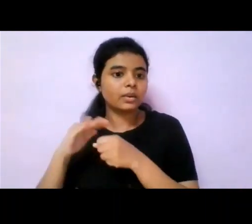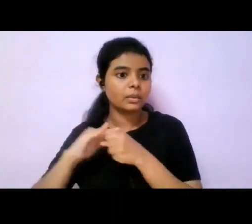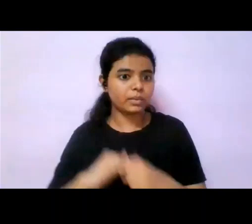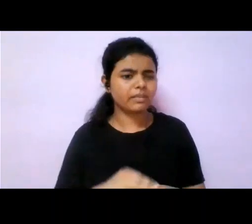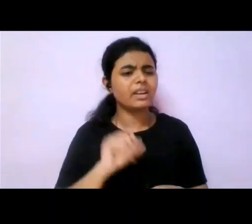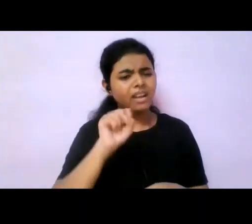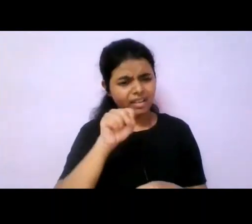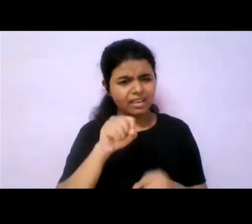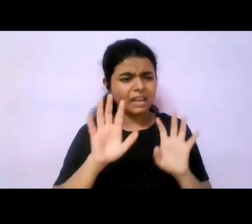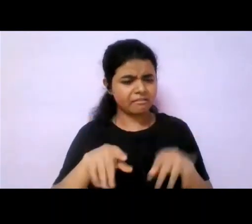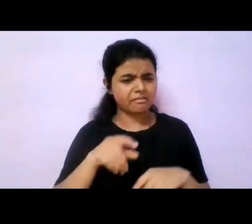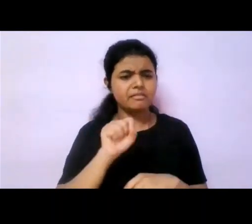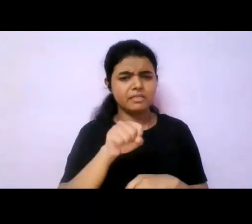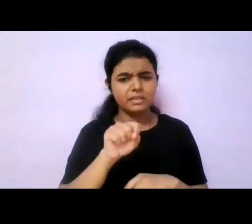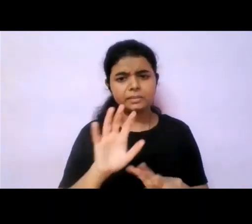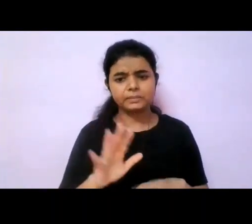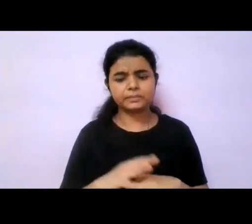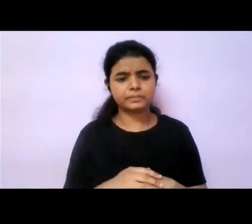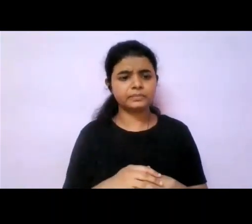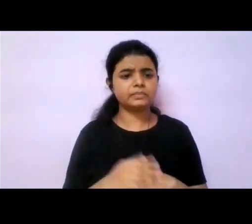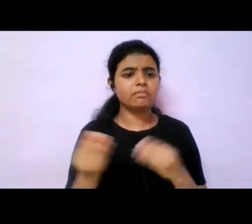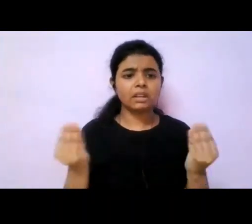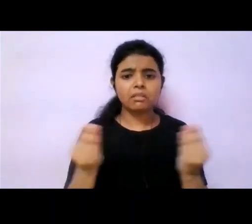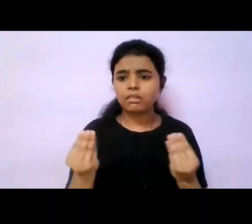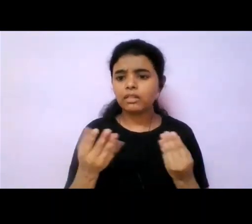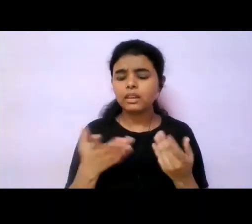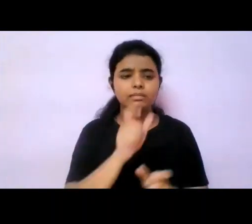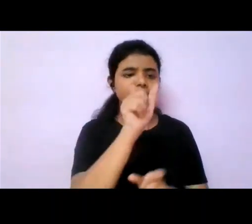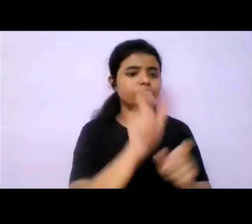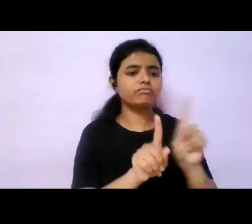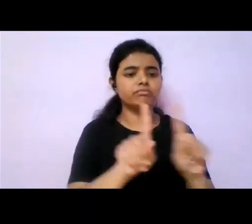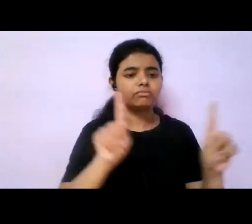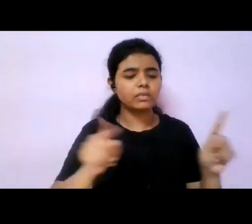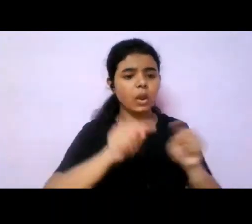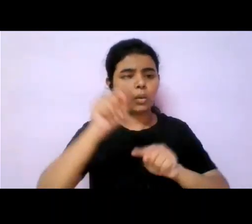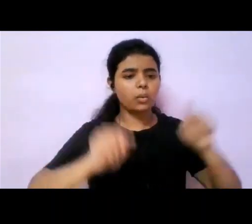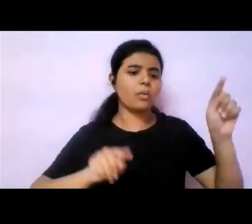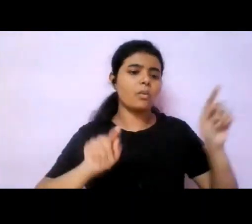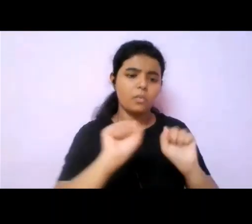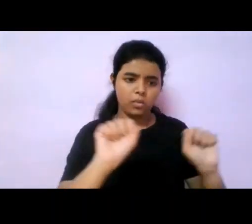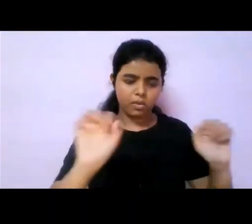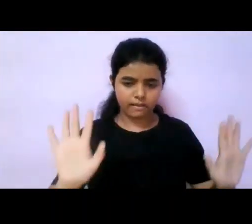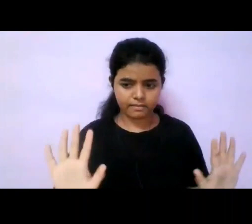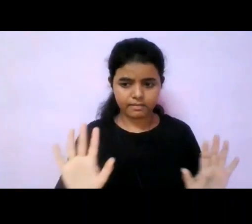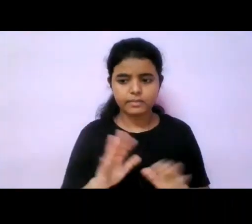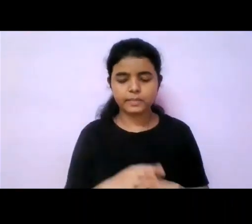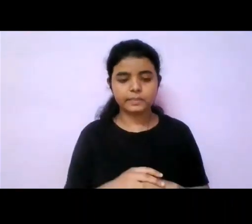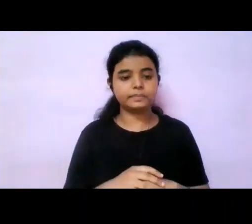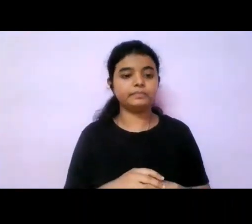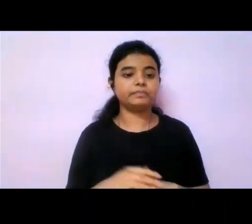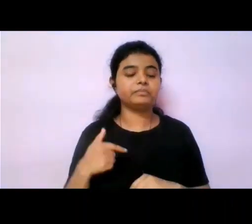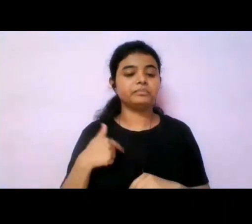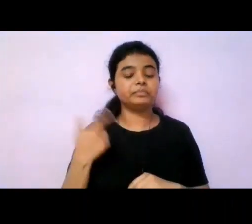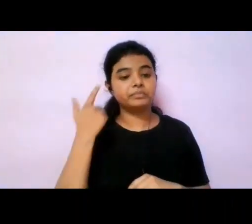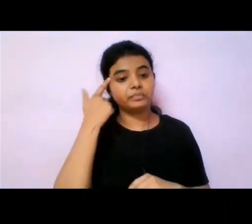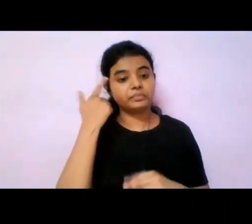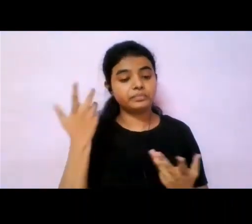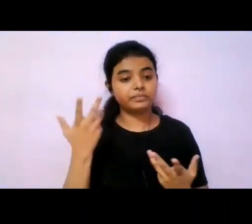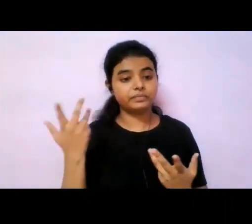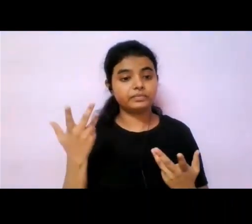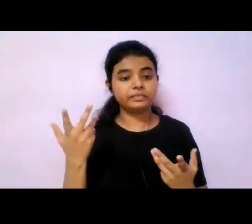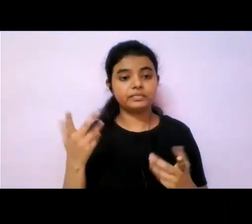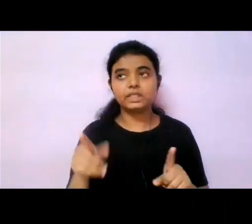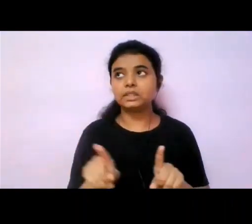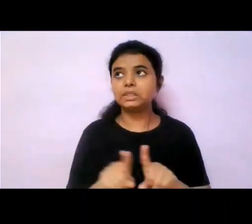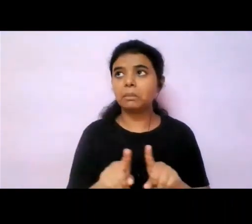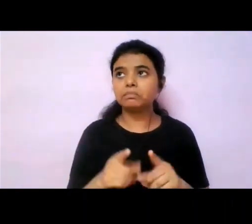aren't there, that's, that are worryingly individualistic and narcissistic, and forms of